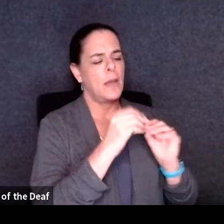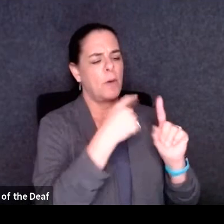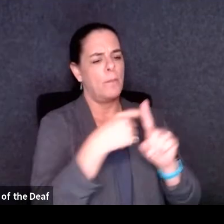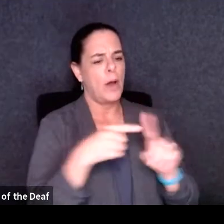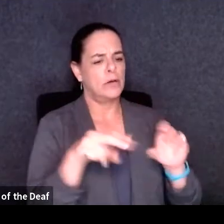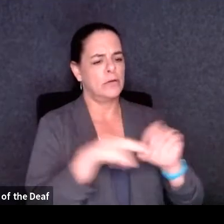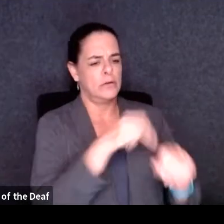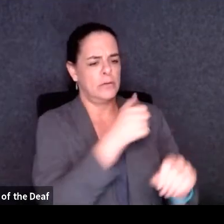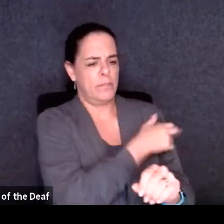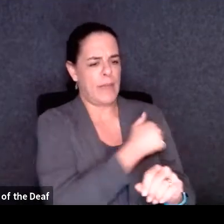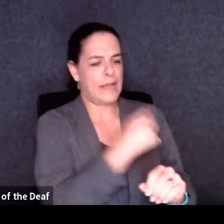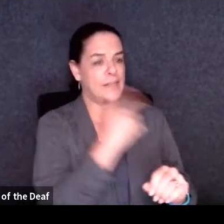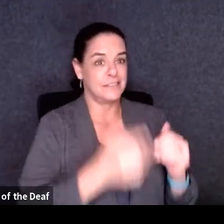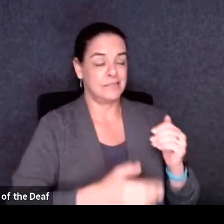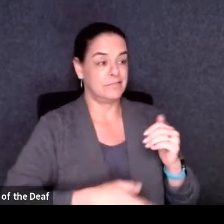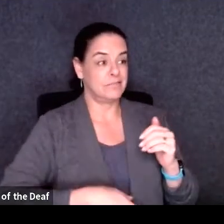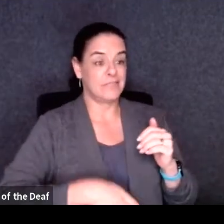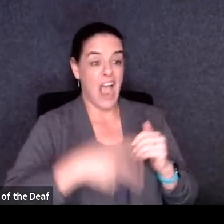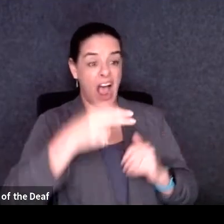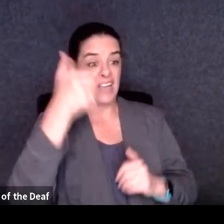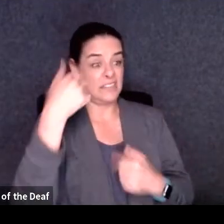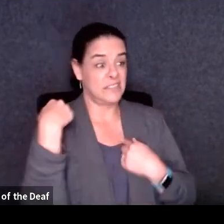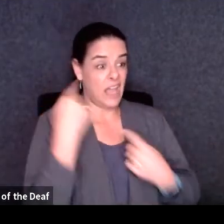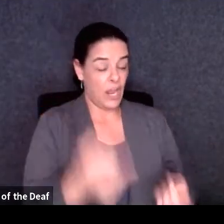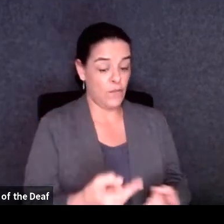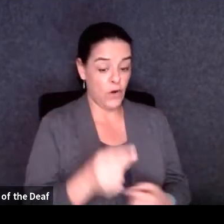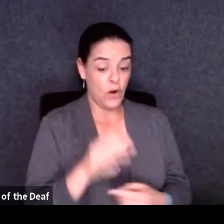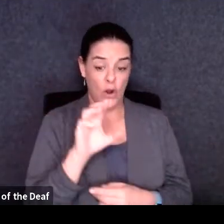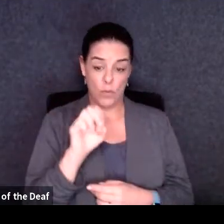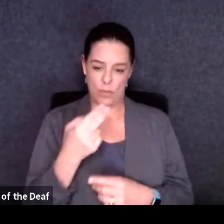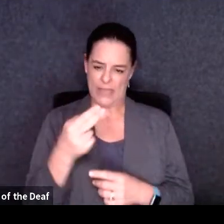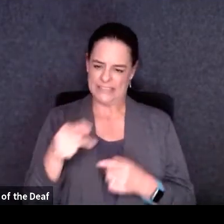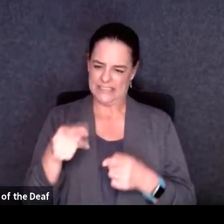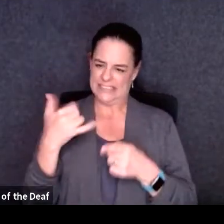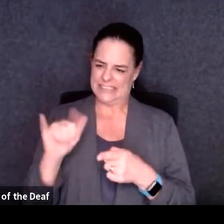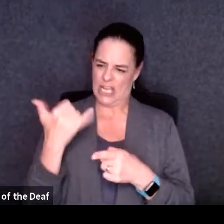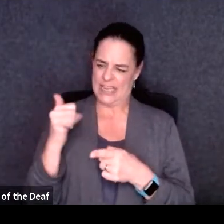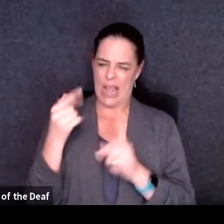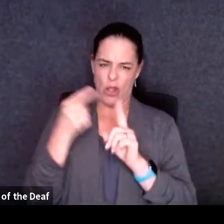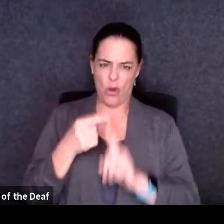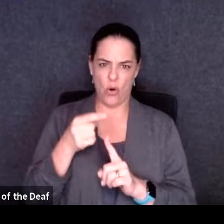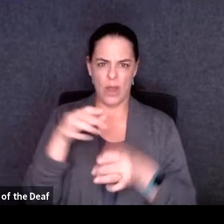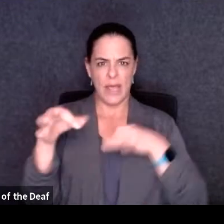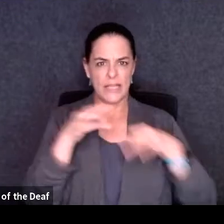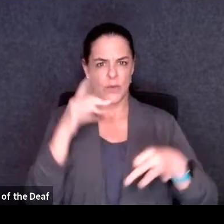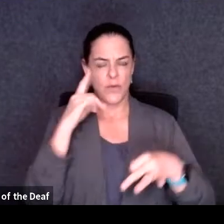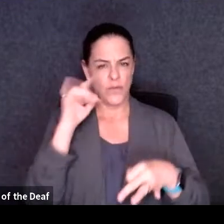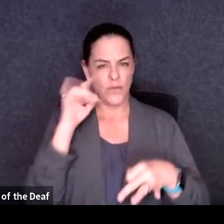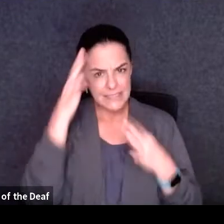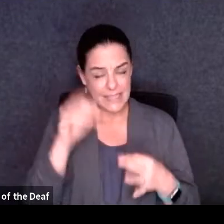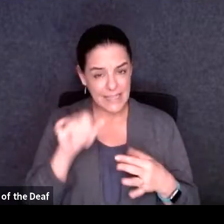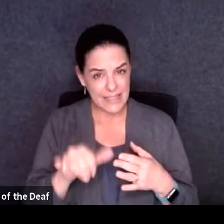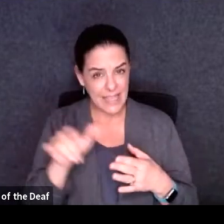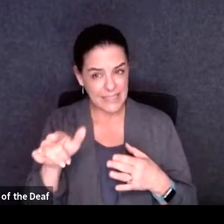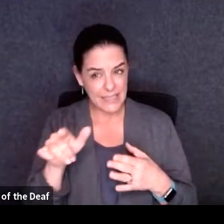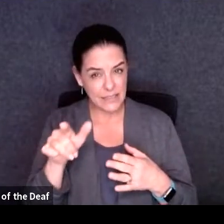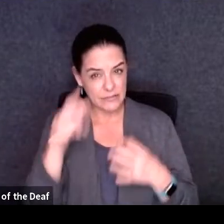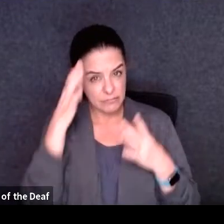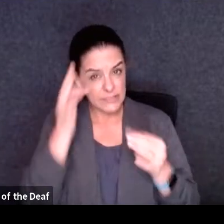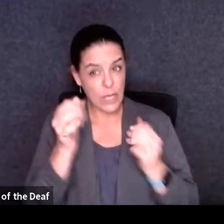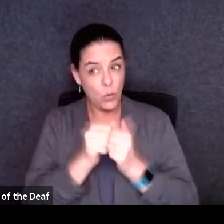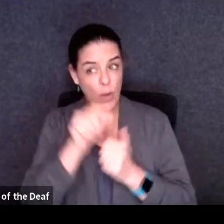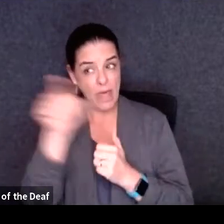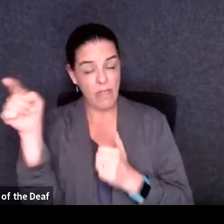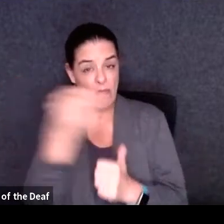is higher than it has ever been. The benchmark is still yellow. The explanation on that benchmark decision is that it is made in concert with